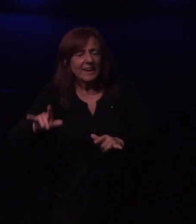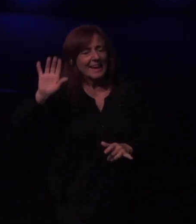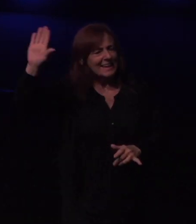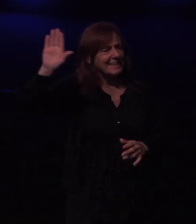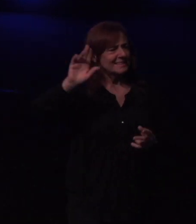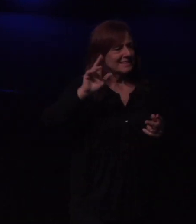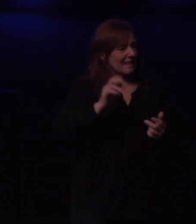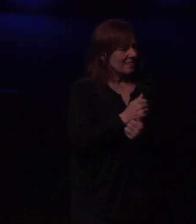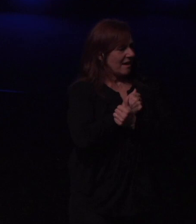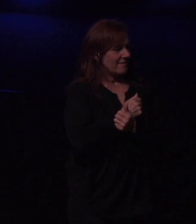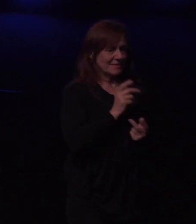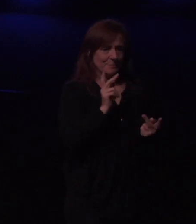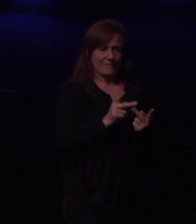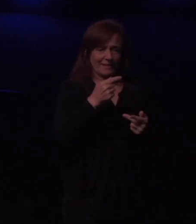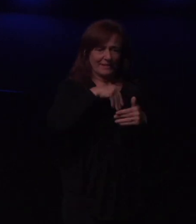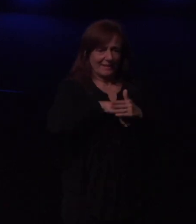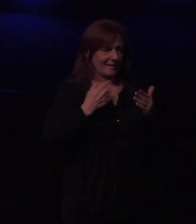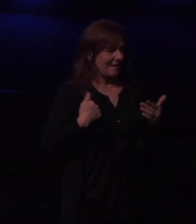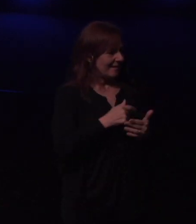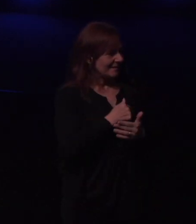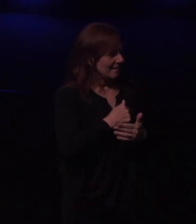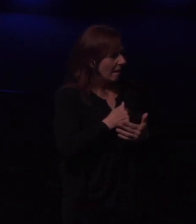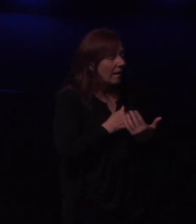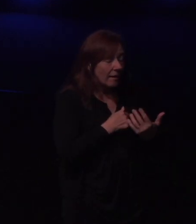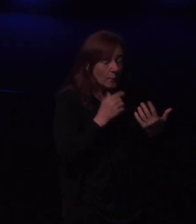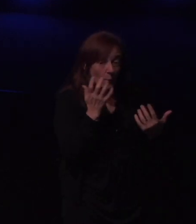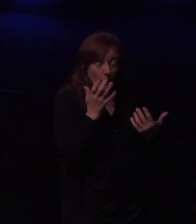us. Isn't that incredible?